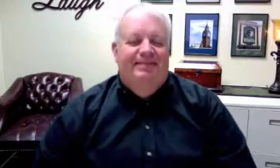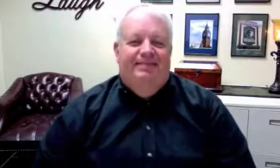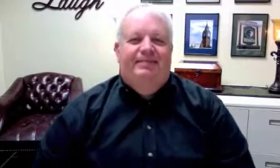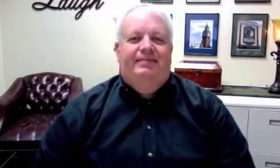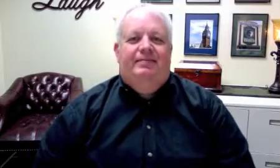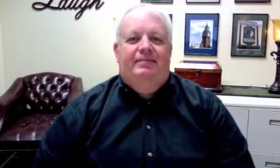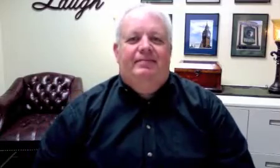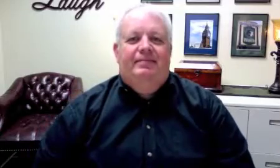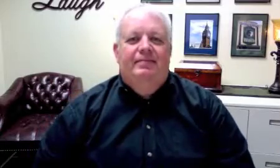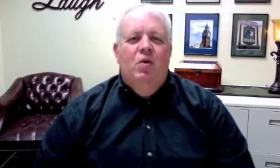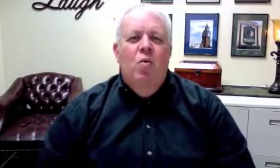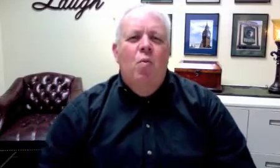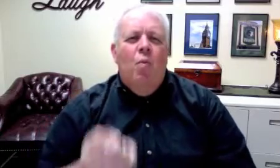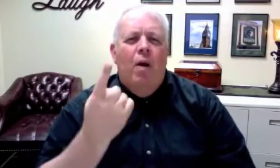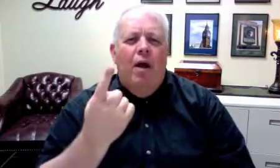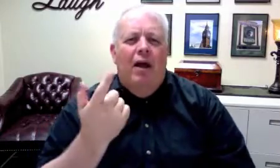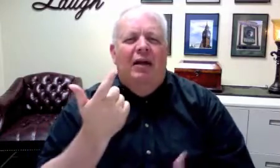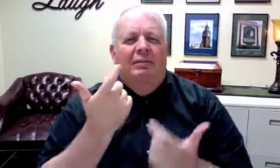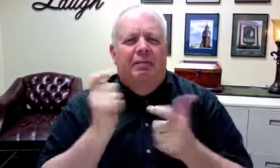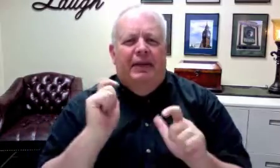There was one big hurdle in her way, however.